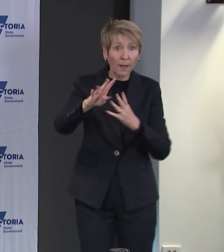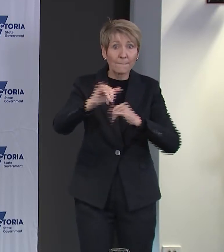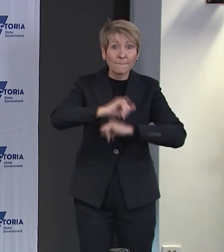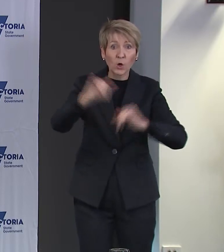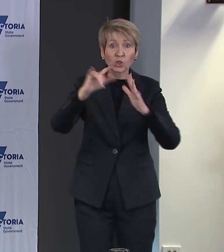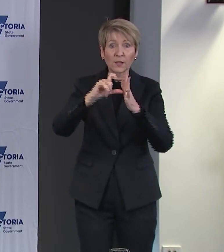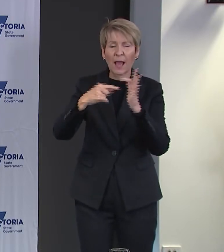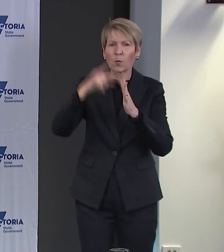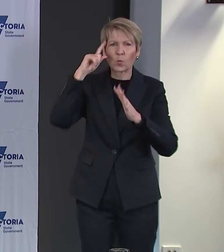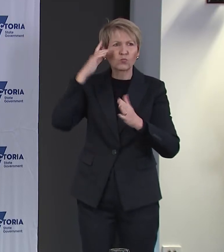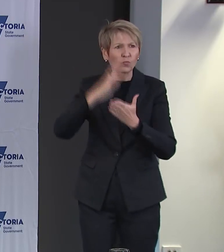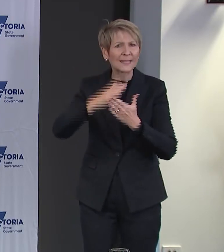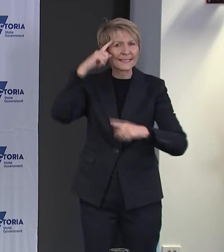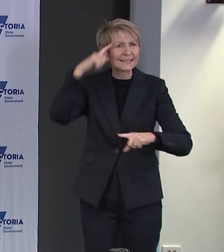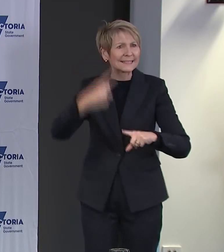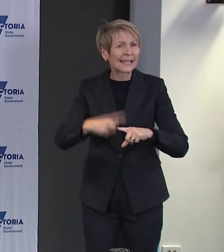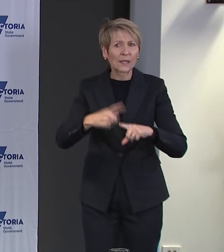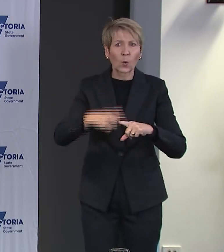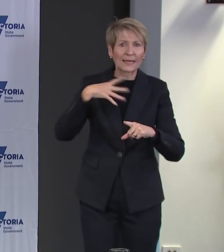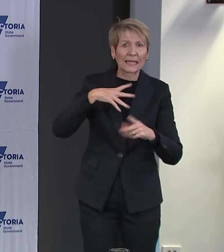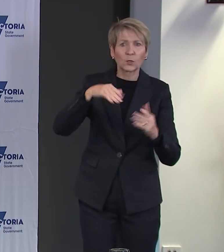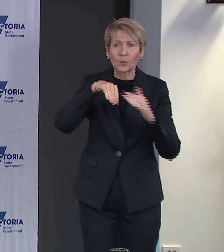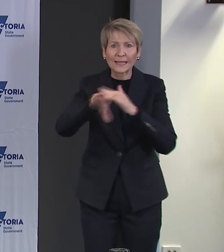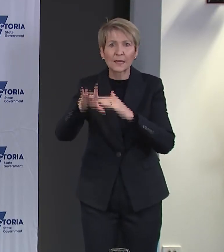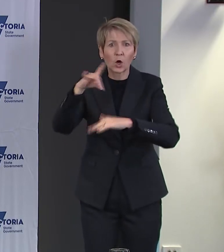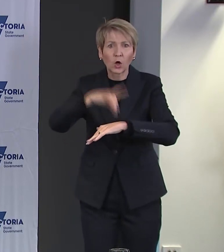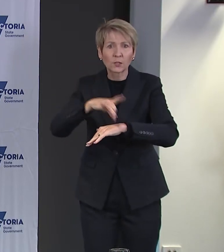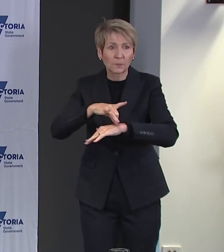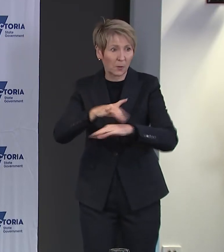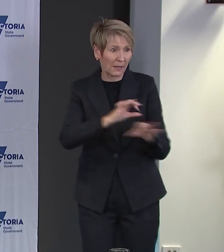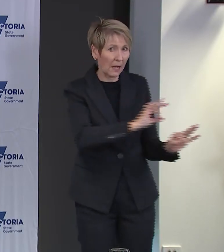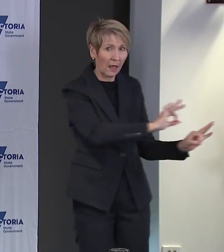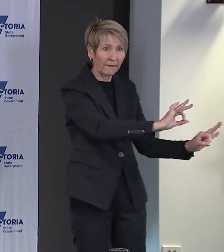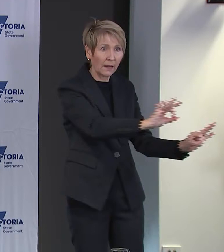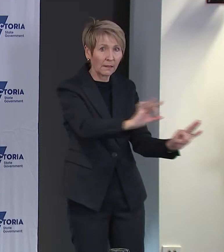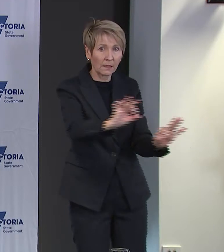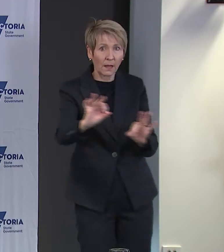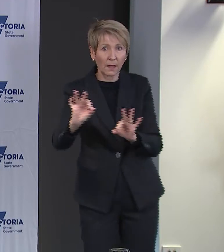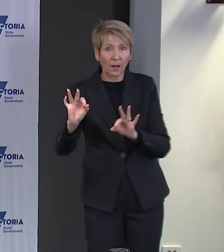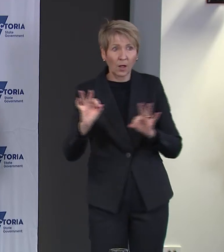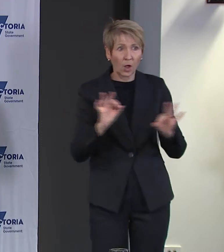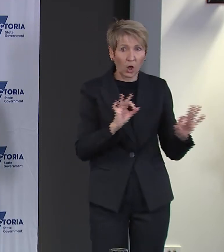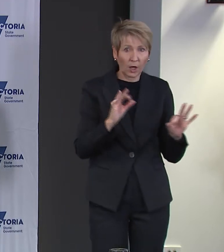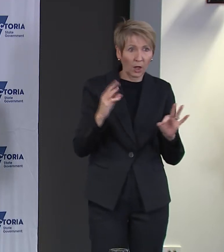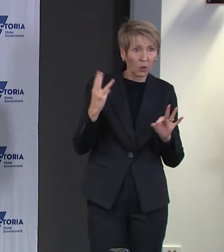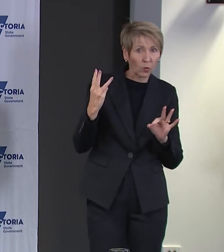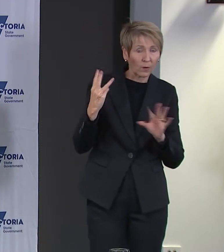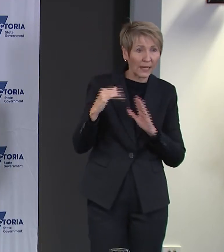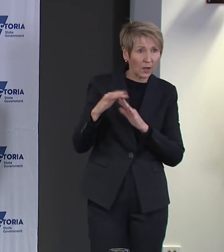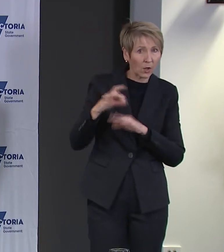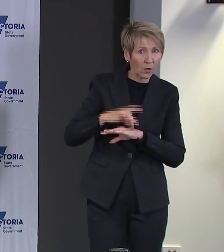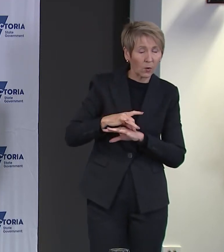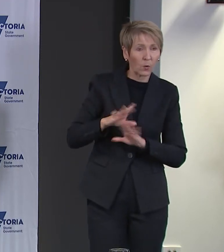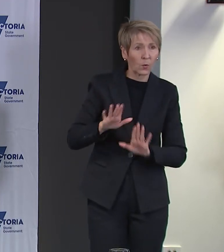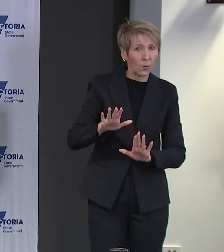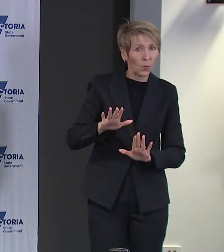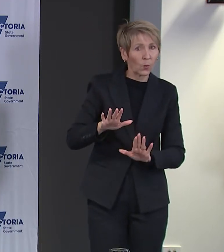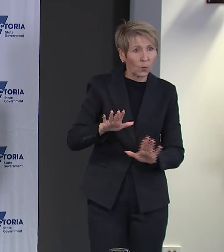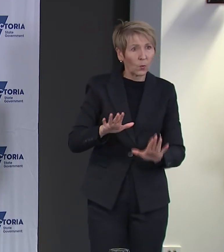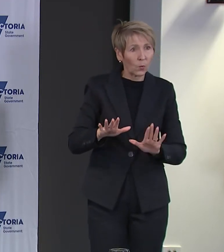or required admission to hospital. So I think we're at a relatively early stage of it being introduced into Melbourne.